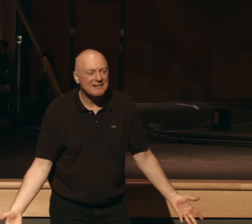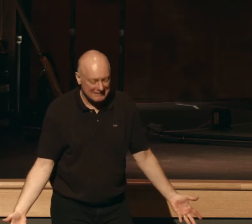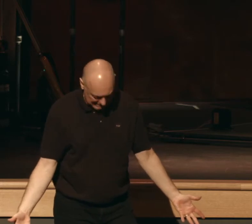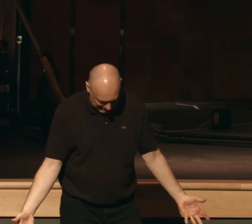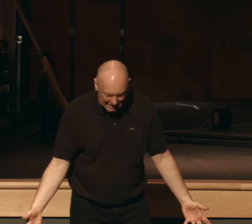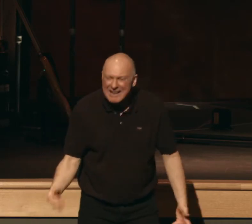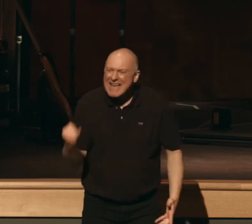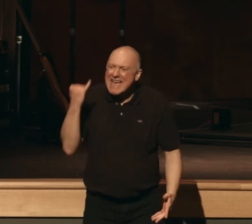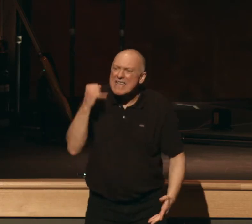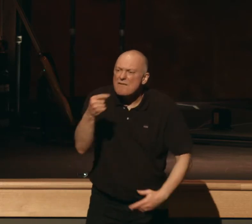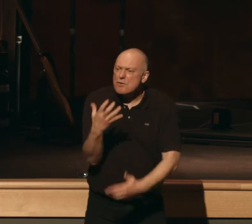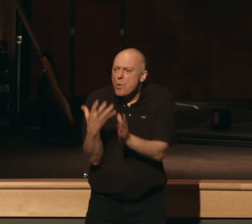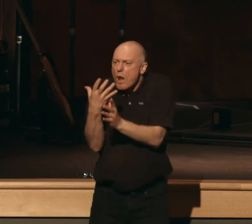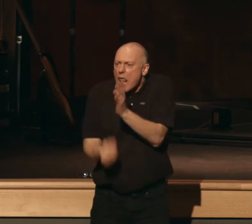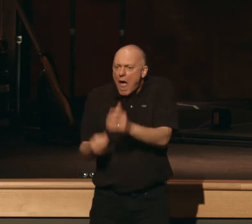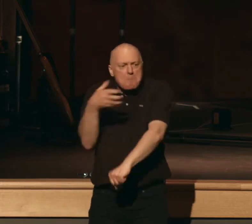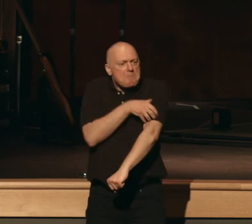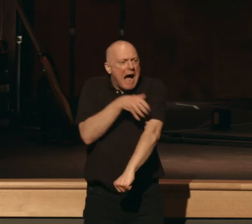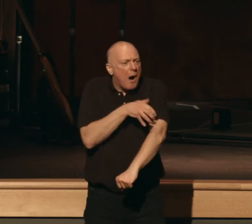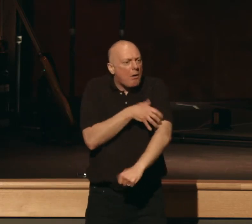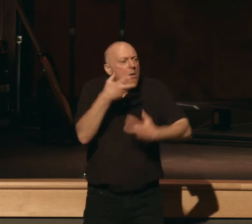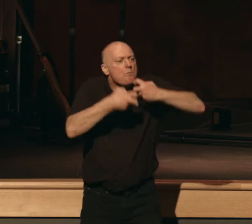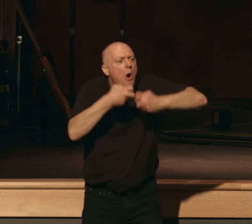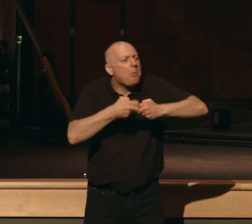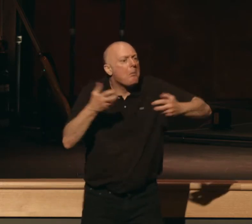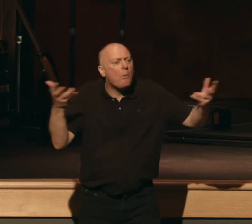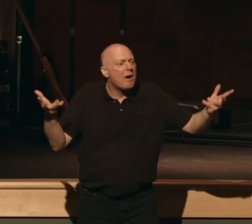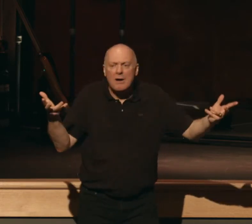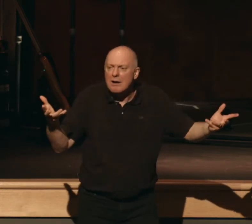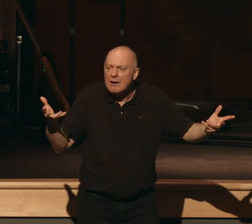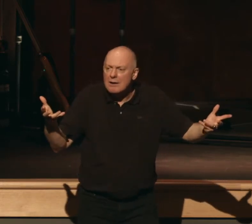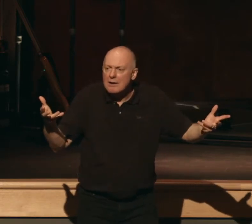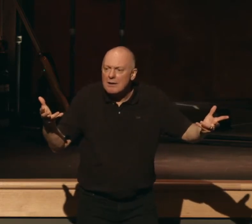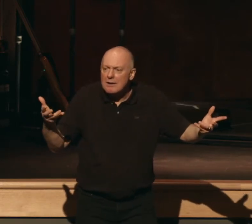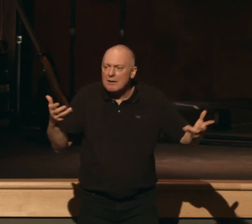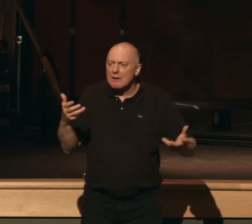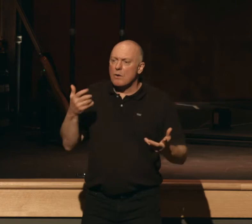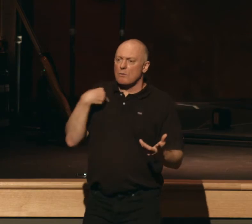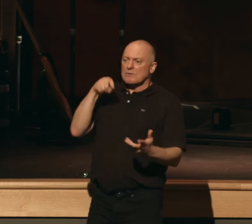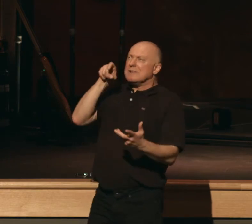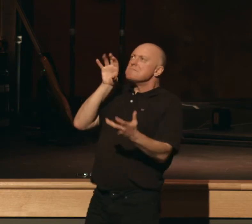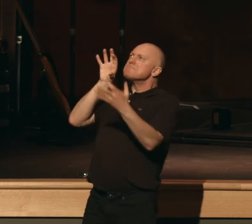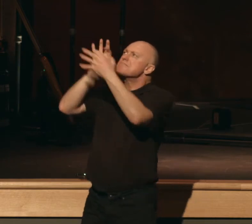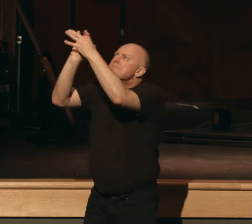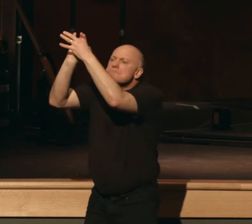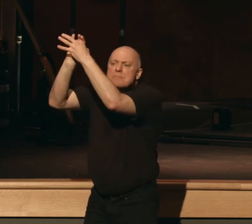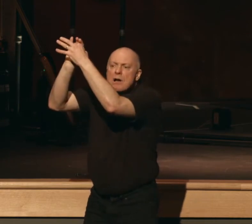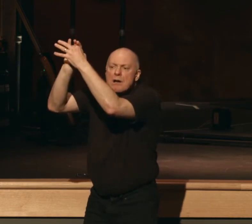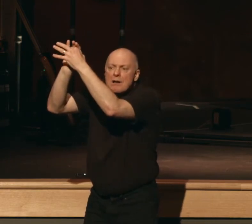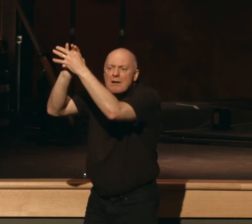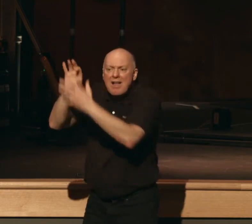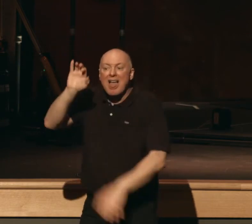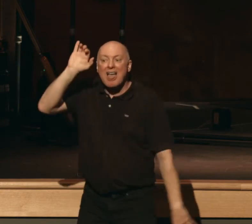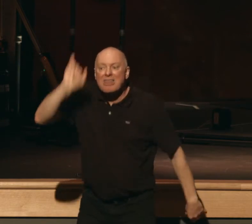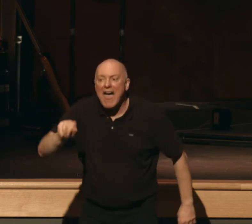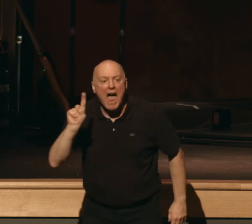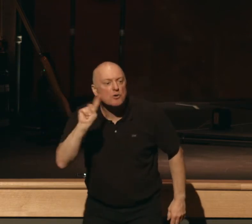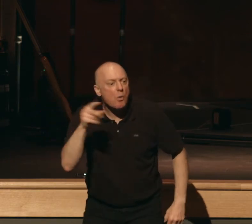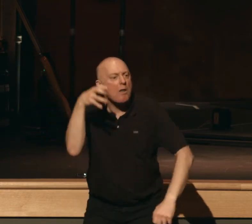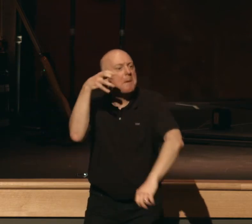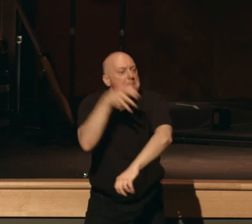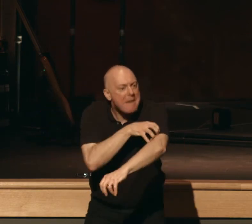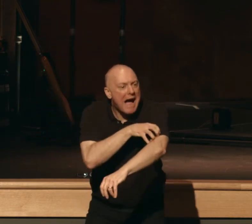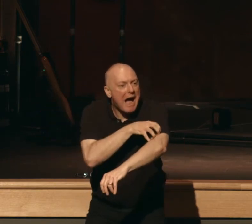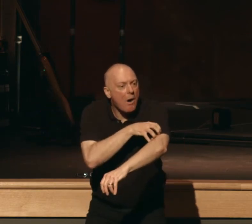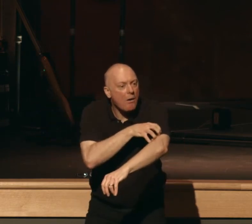And if we're lacking power, here's the problem. It's abiding. It's abiding because that's where the